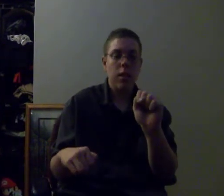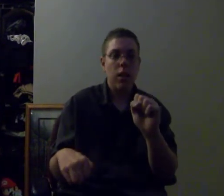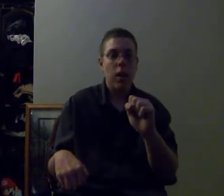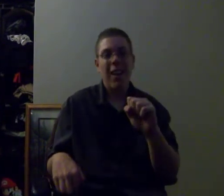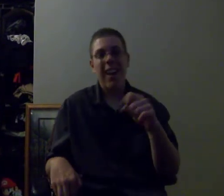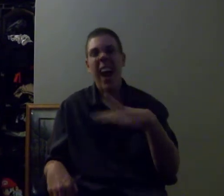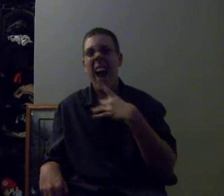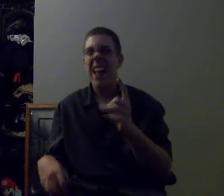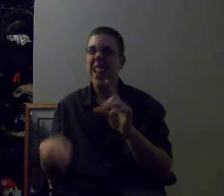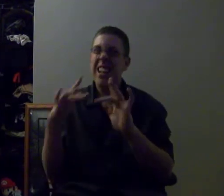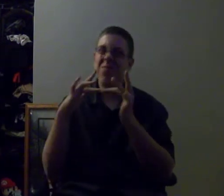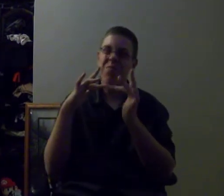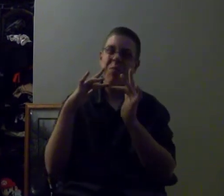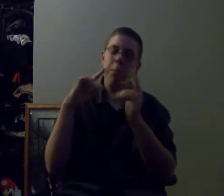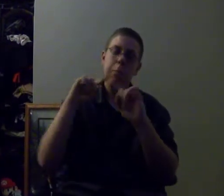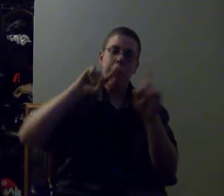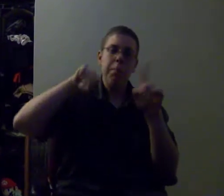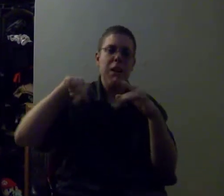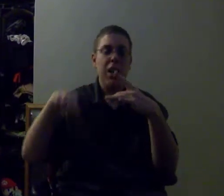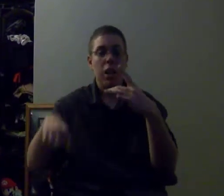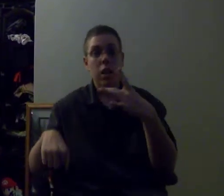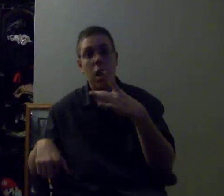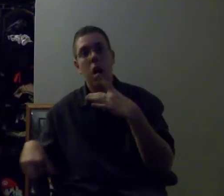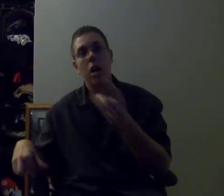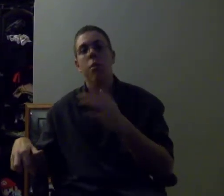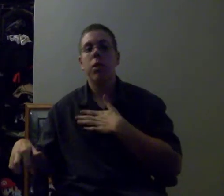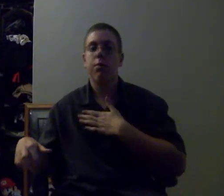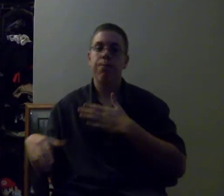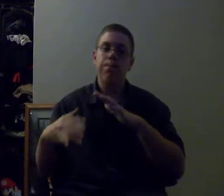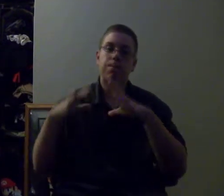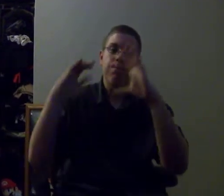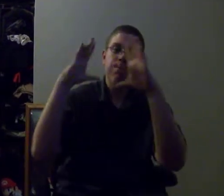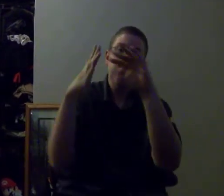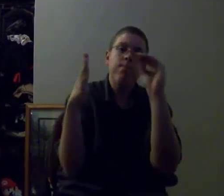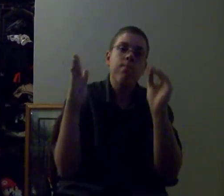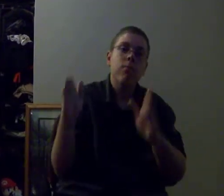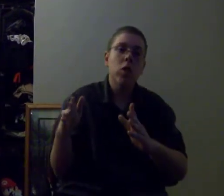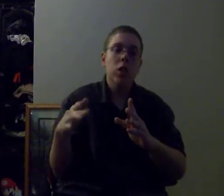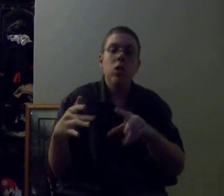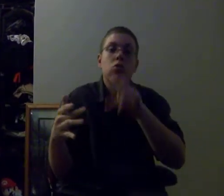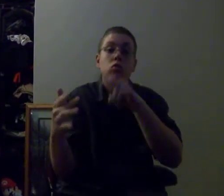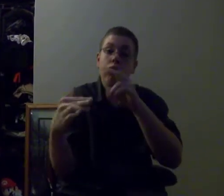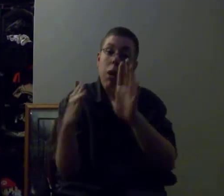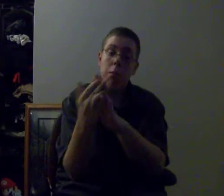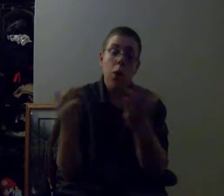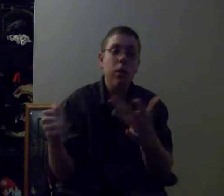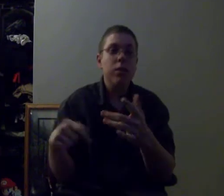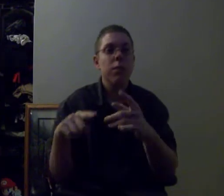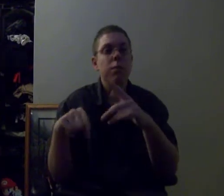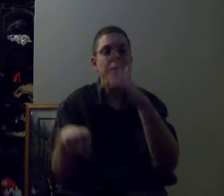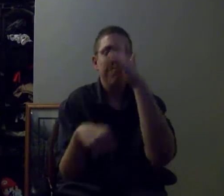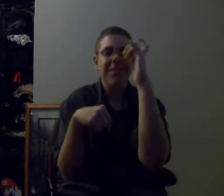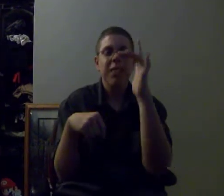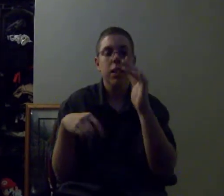to realize that there is quality information on some of these issues that they're reading about in their books, that they are real issues that people are writing